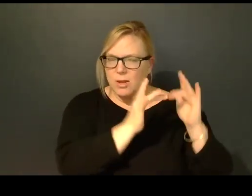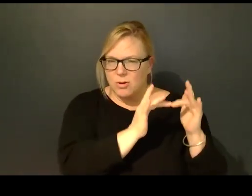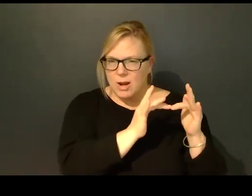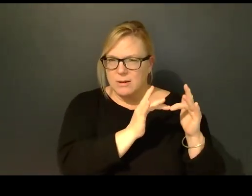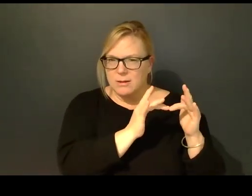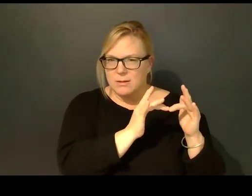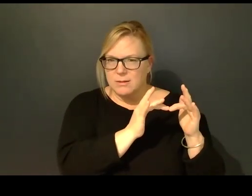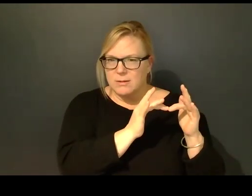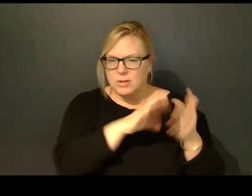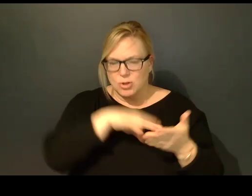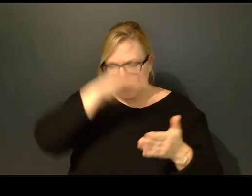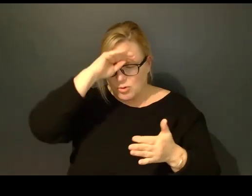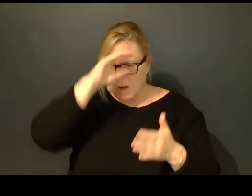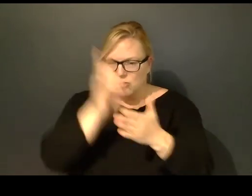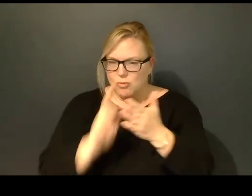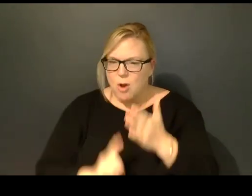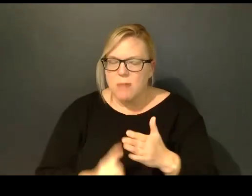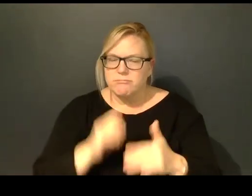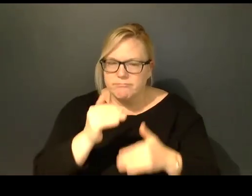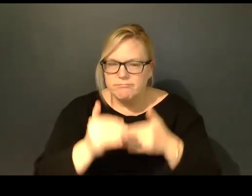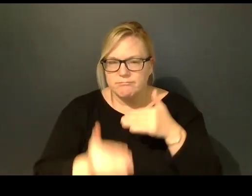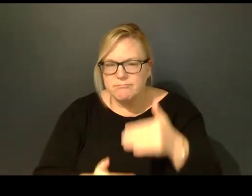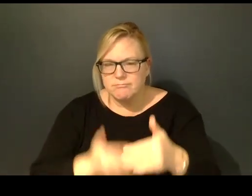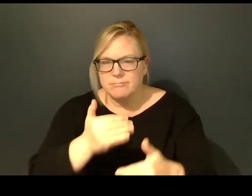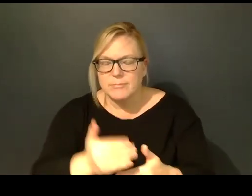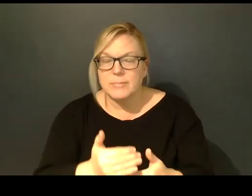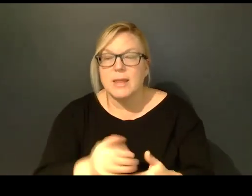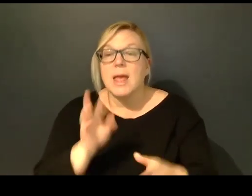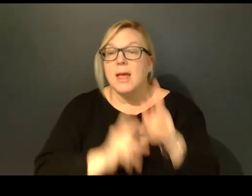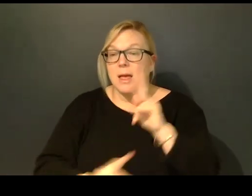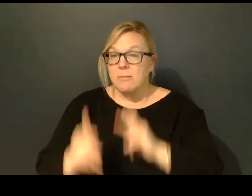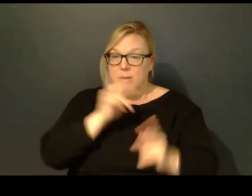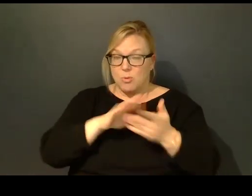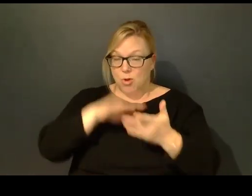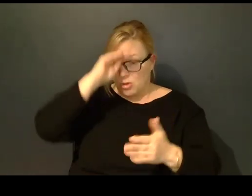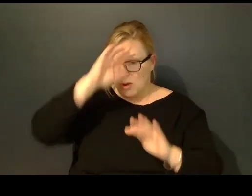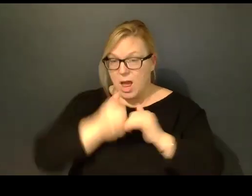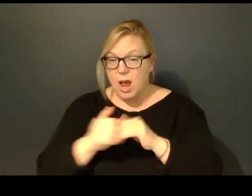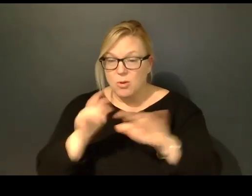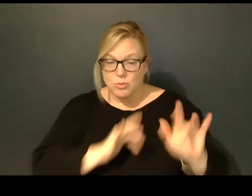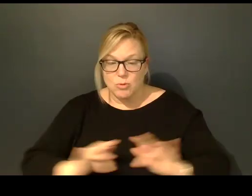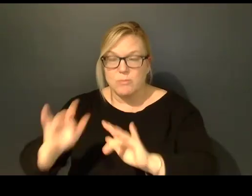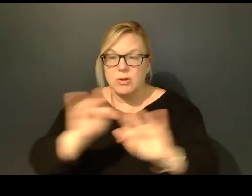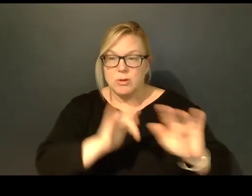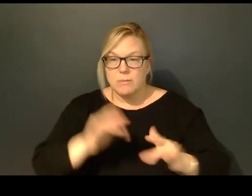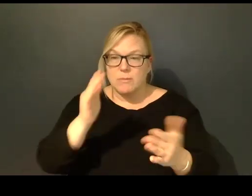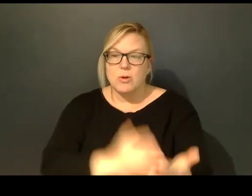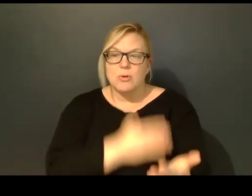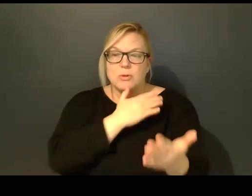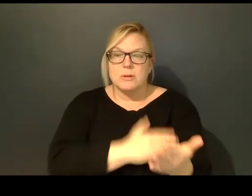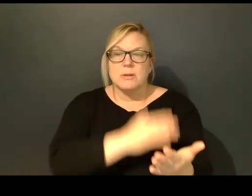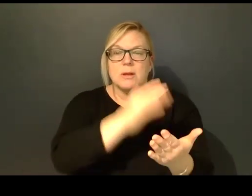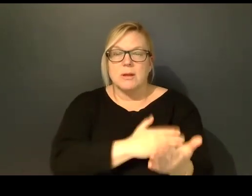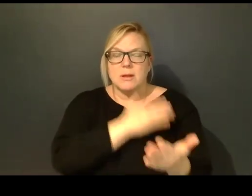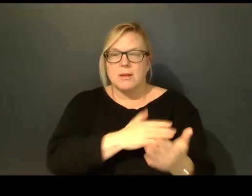that have that want to start recording music have infinite ways of getting